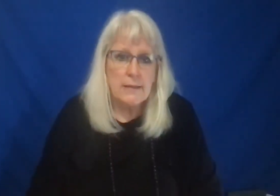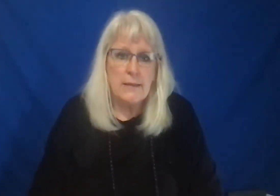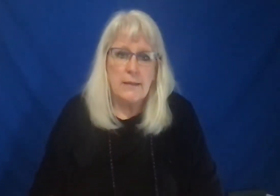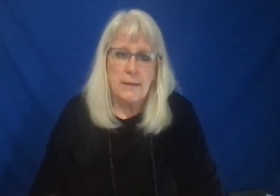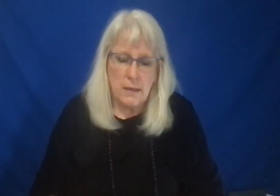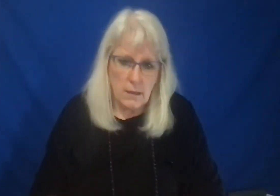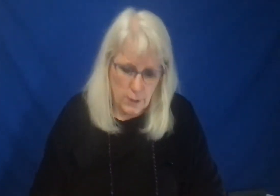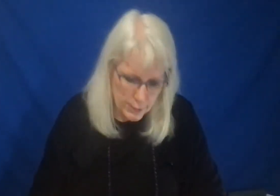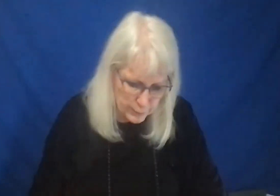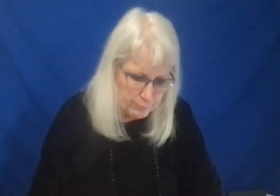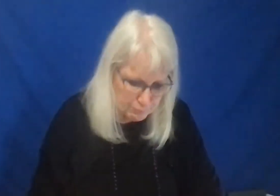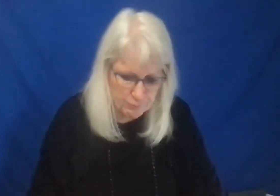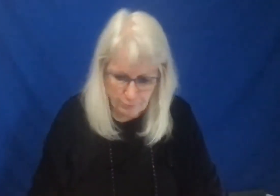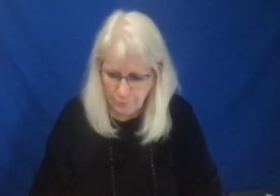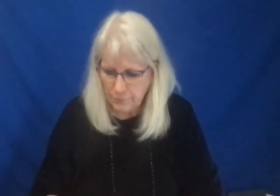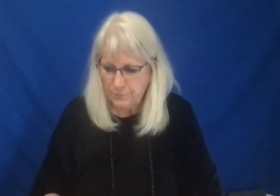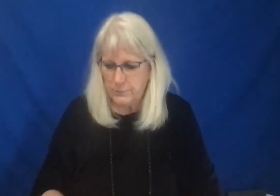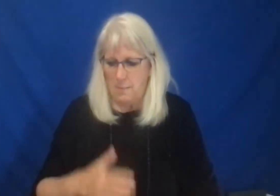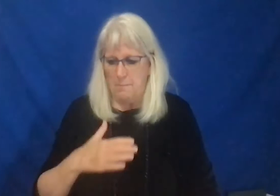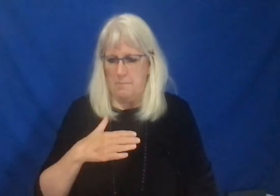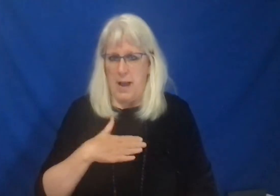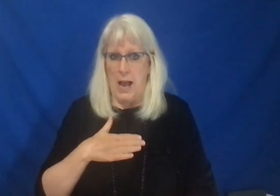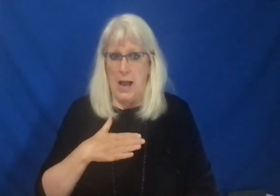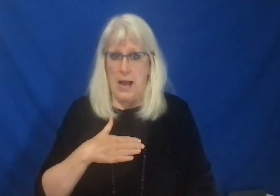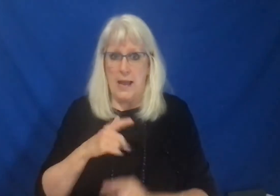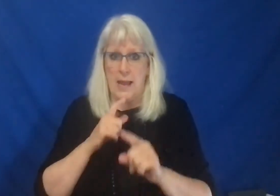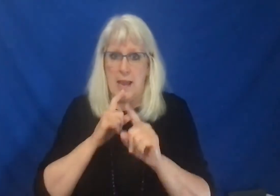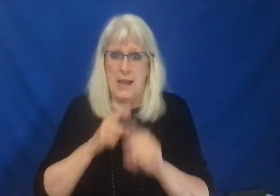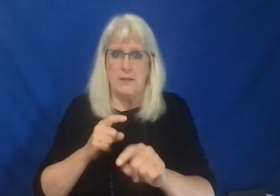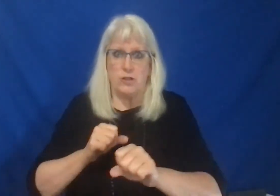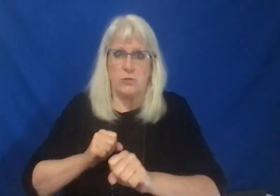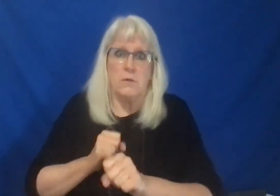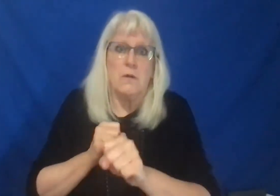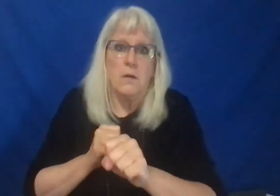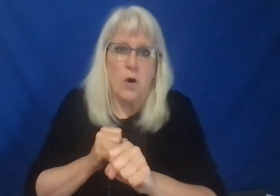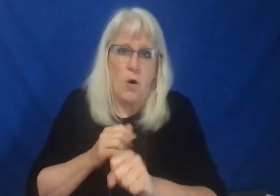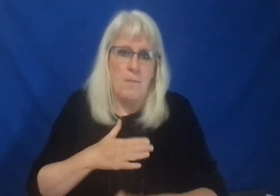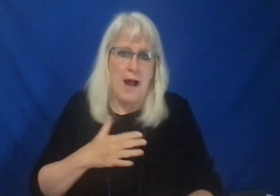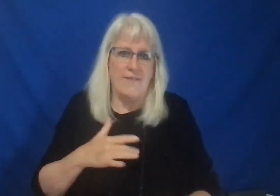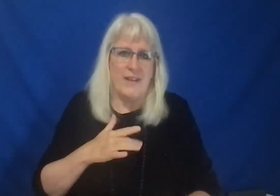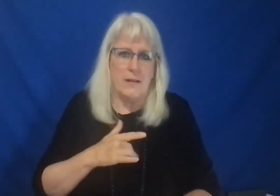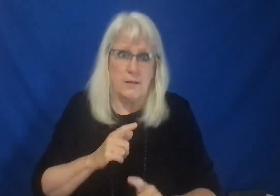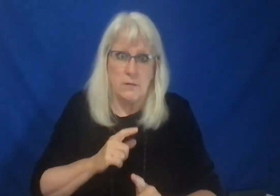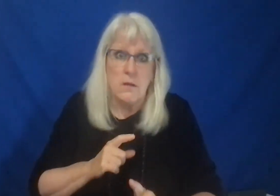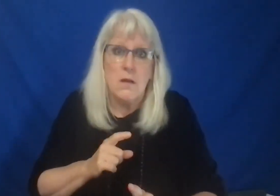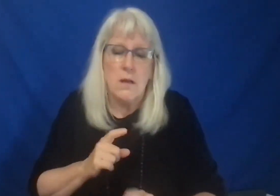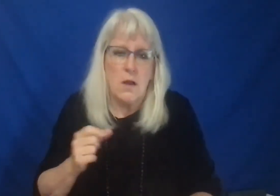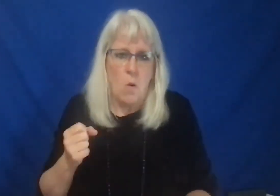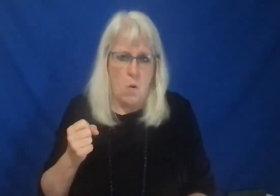you know, I try to defer my answers or my feelings until my partner has shared everything he wants to